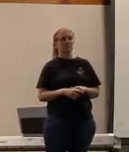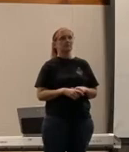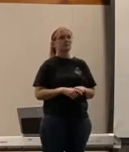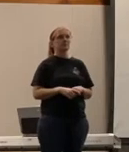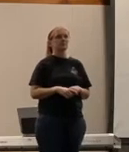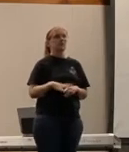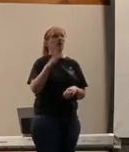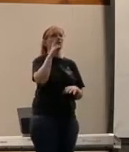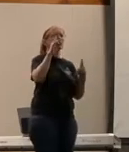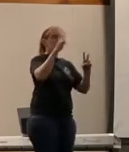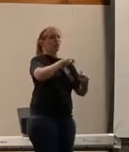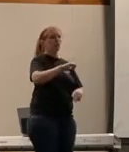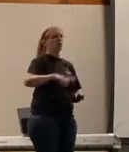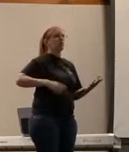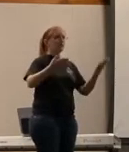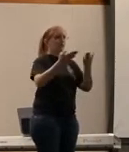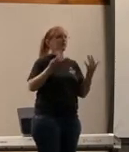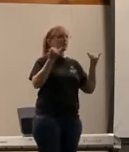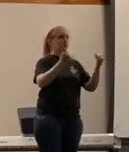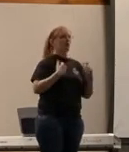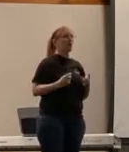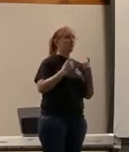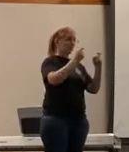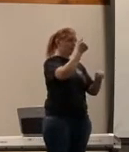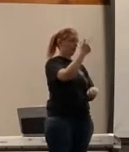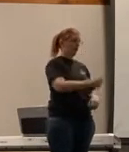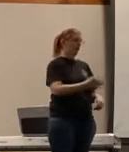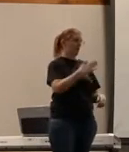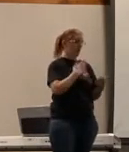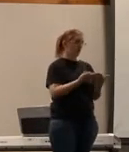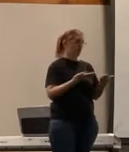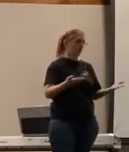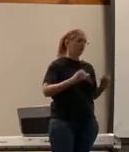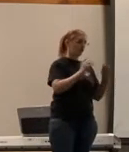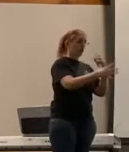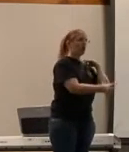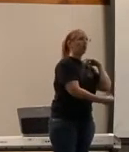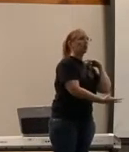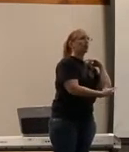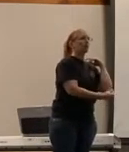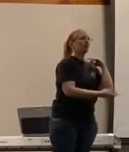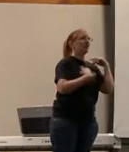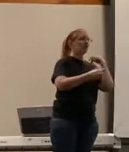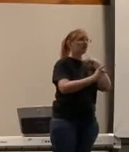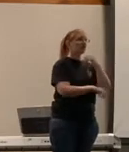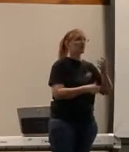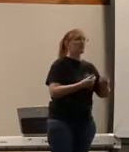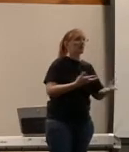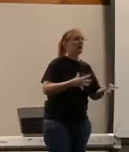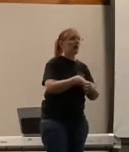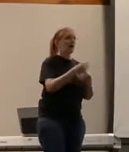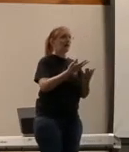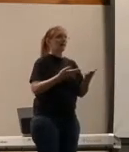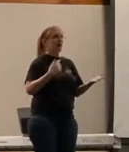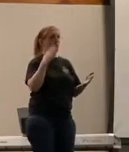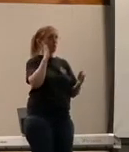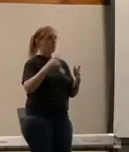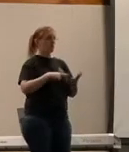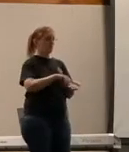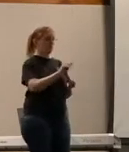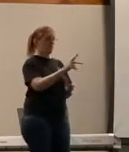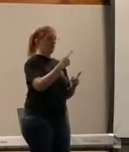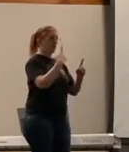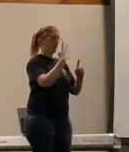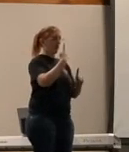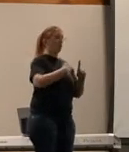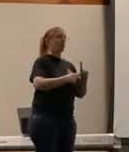"Here and now I give half of my possessions to the poor, and if I have cheated anybody out of anything, I will pay back four times the amount." Jesus said to